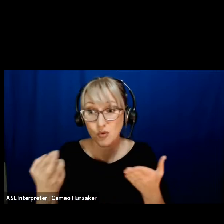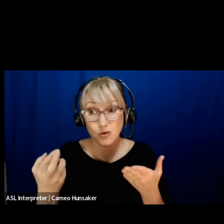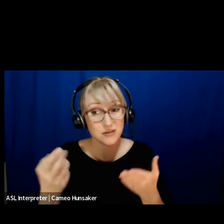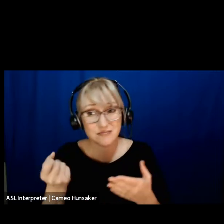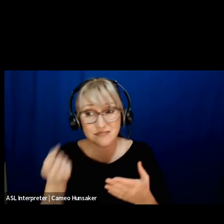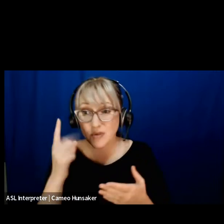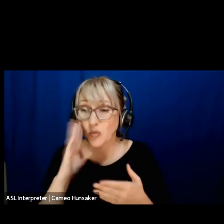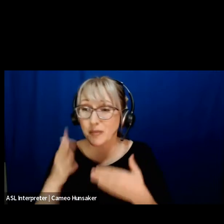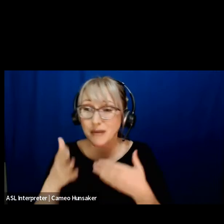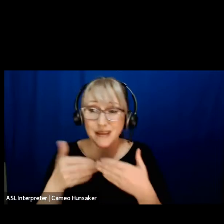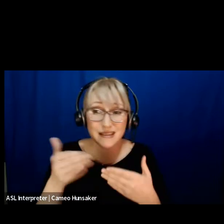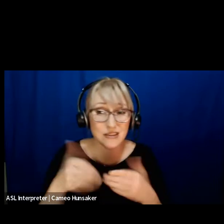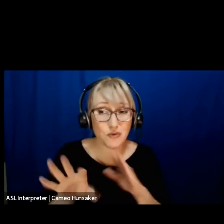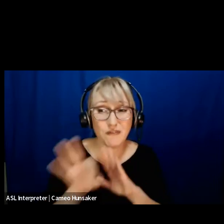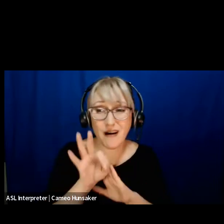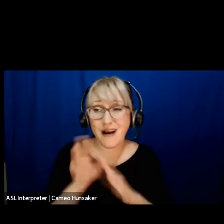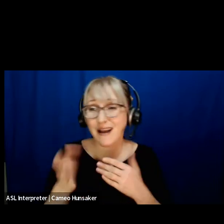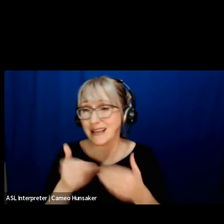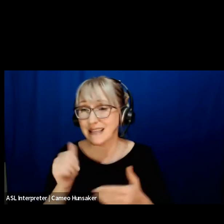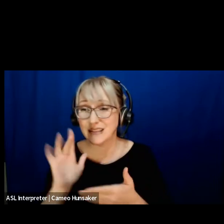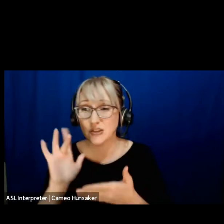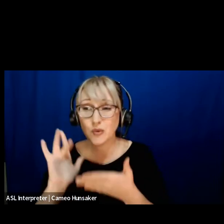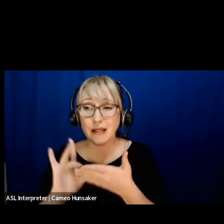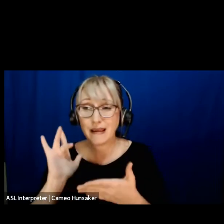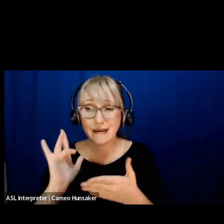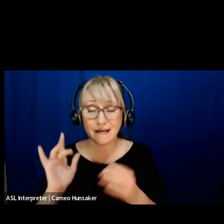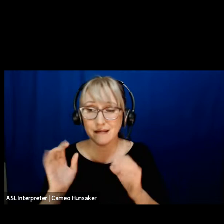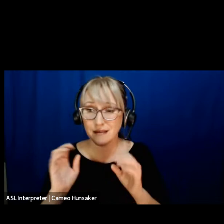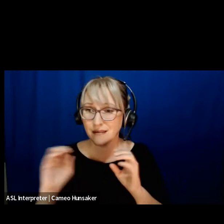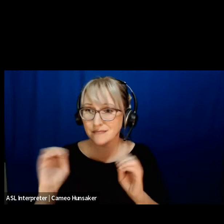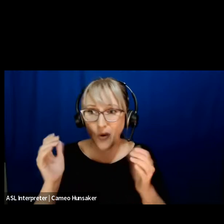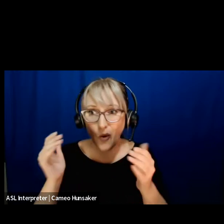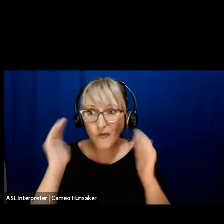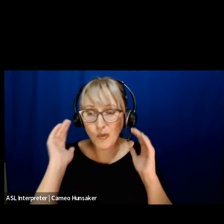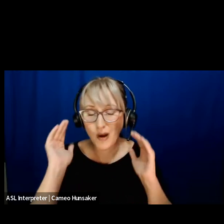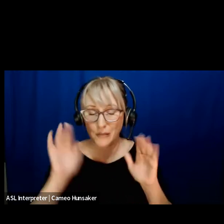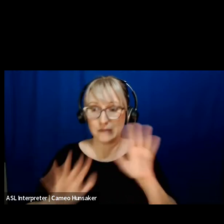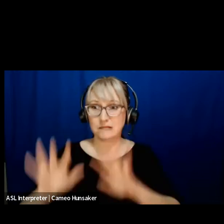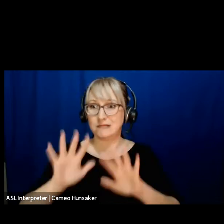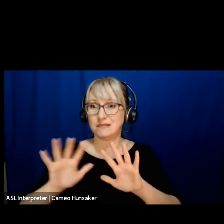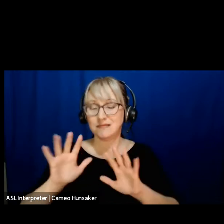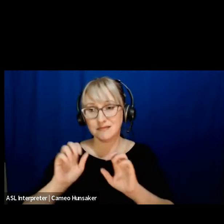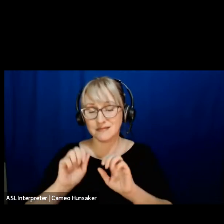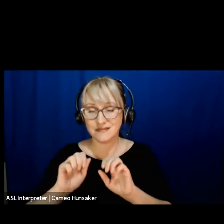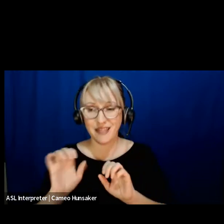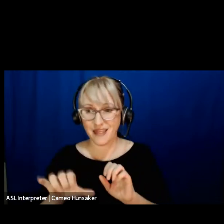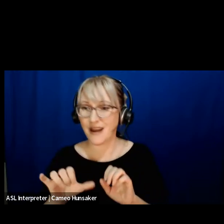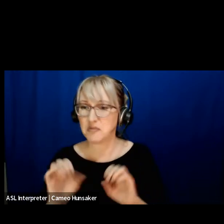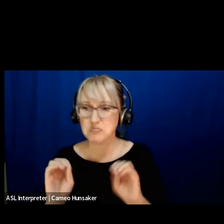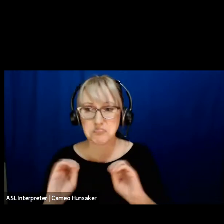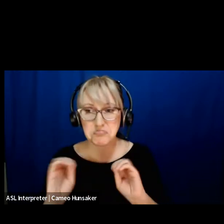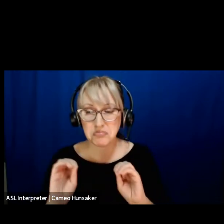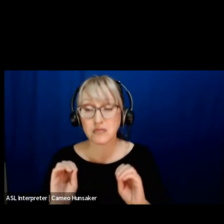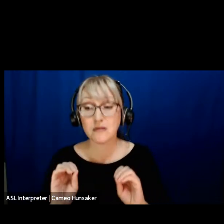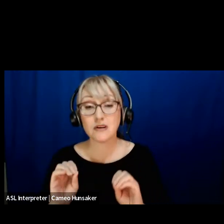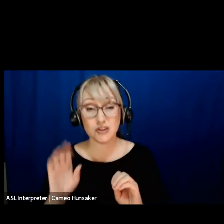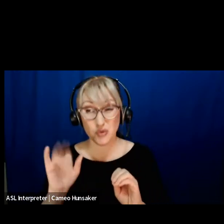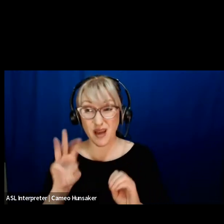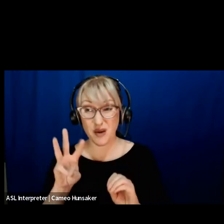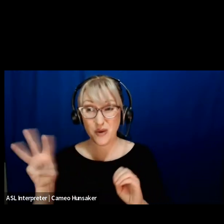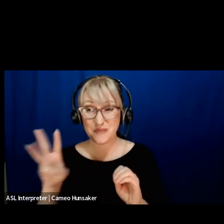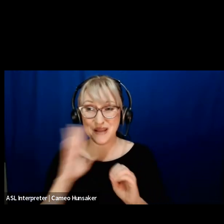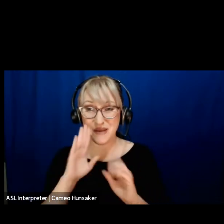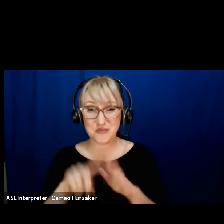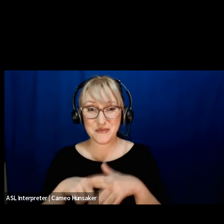find, very easy to click, nothing too overwhelming. So the Age of Access website will be kicking off at the